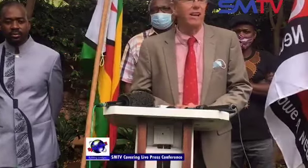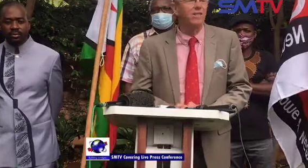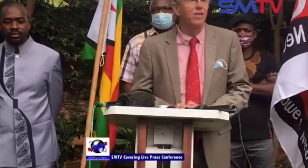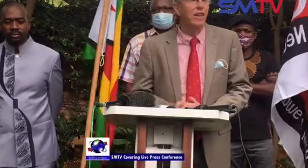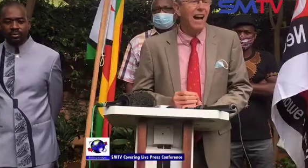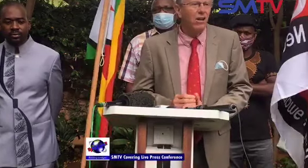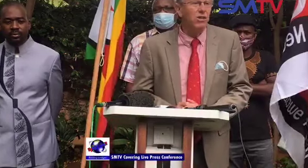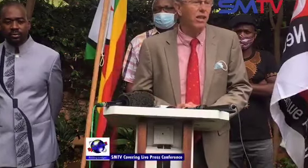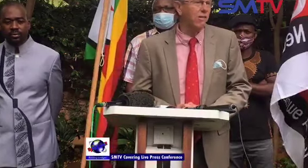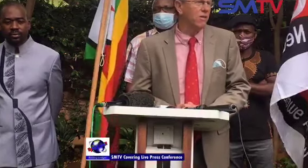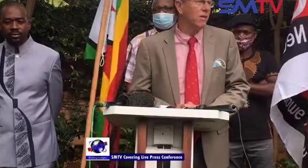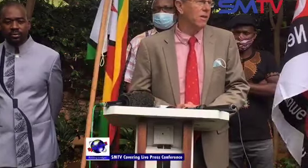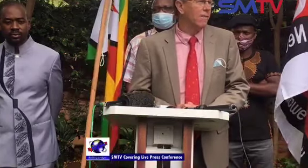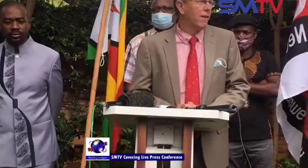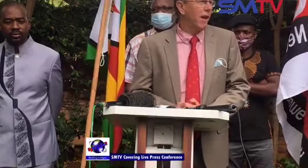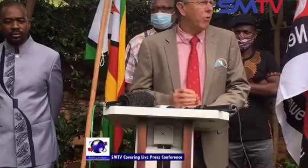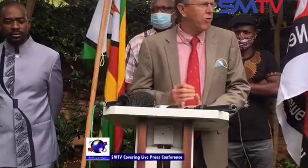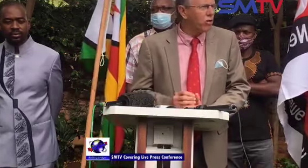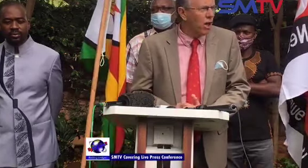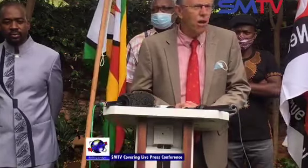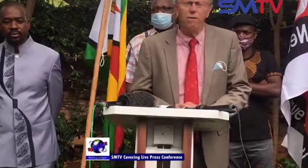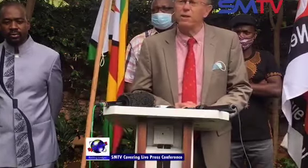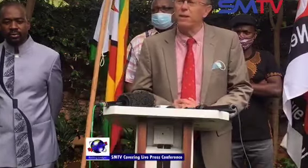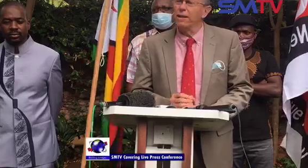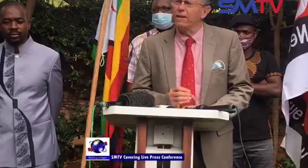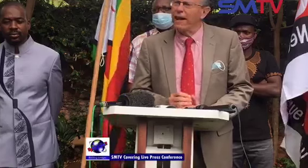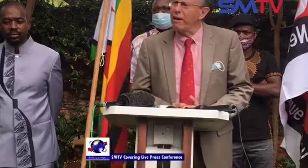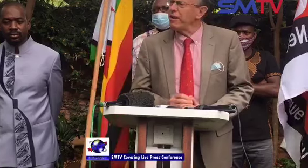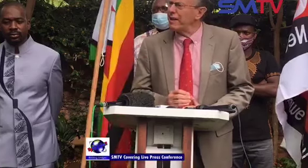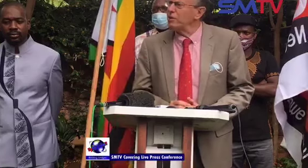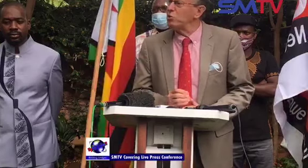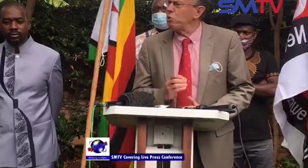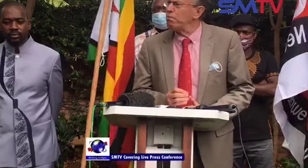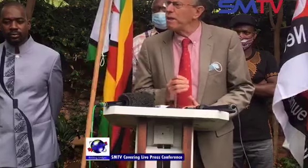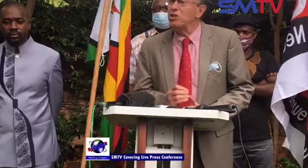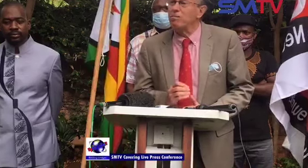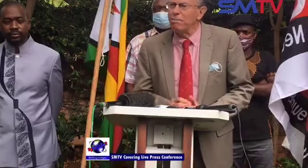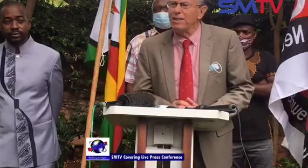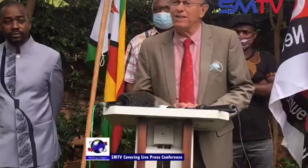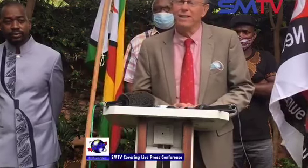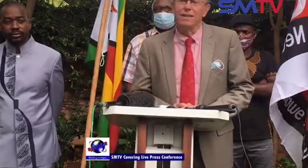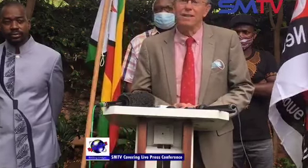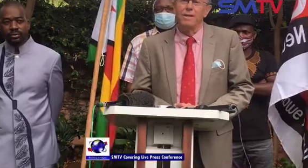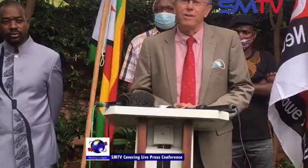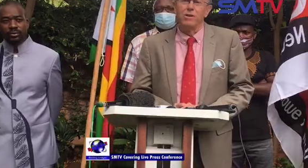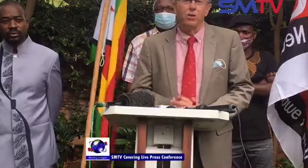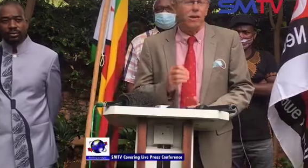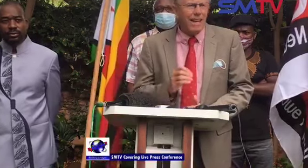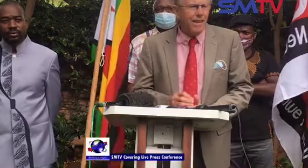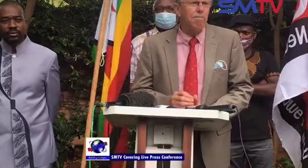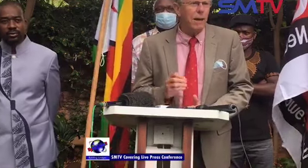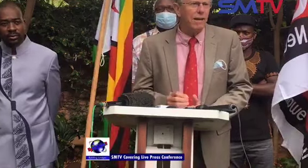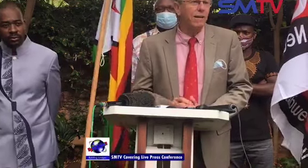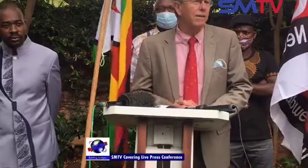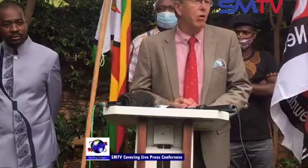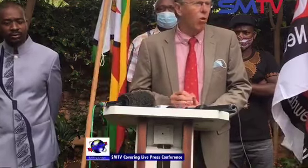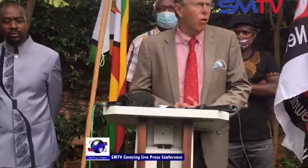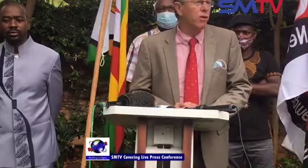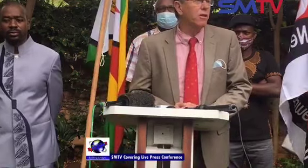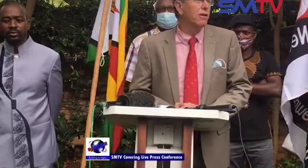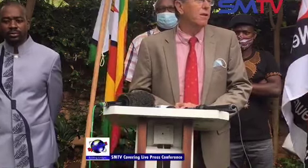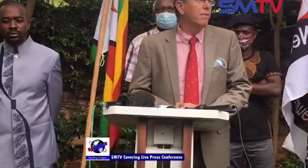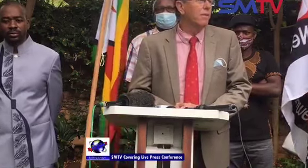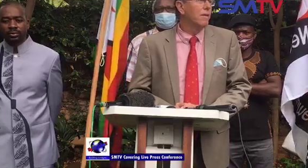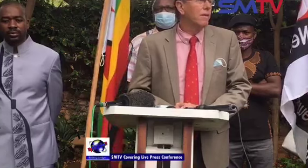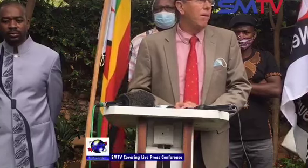international standards ourselves. And we resolved that our accounts would be submitted to an independent